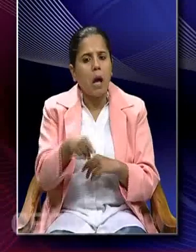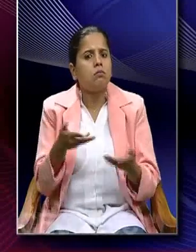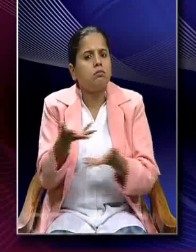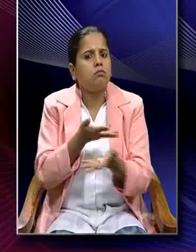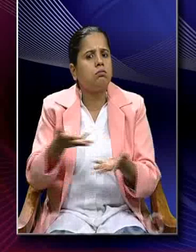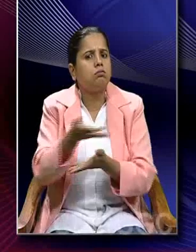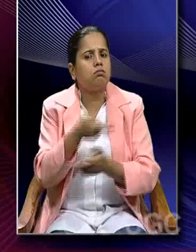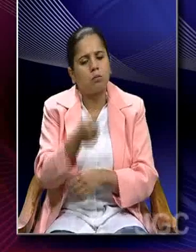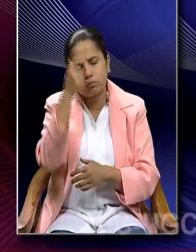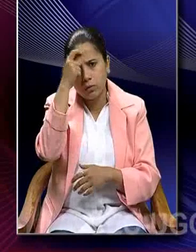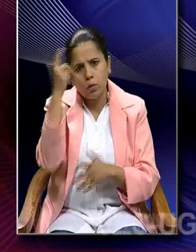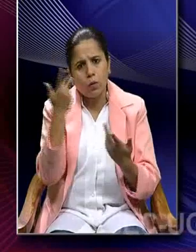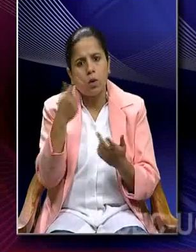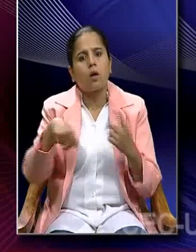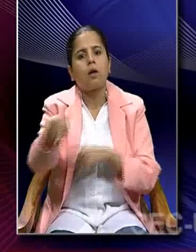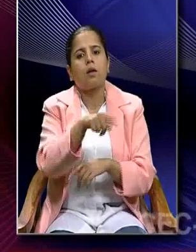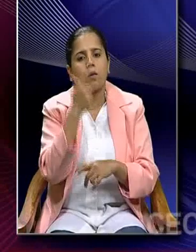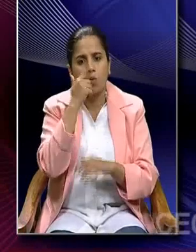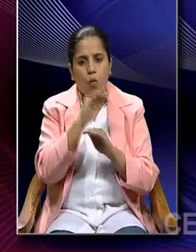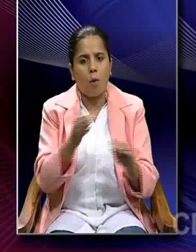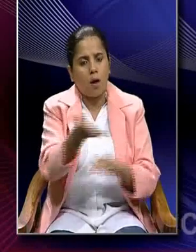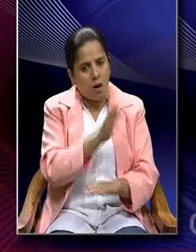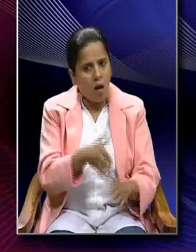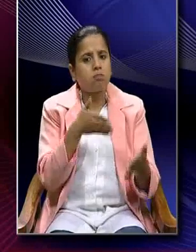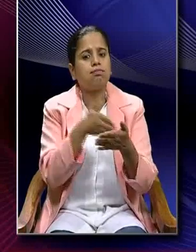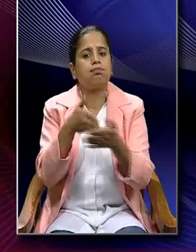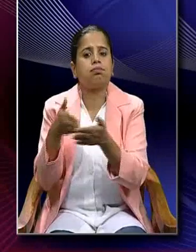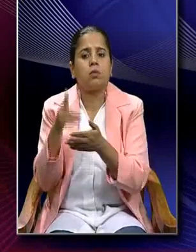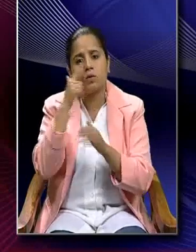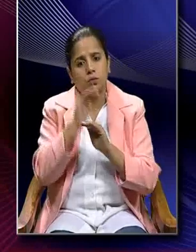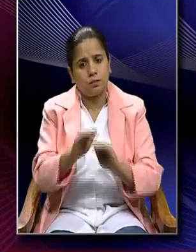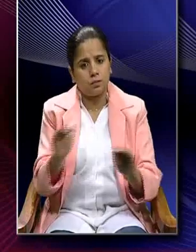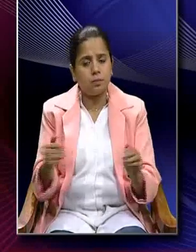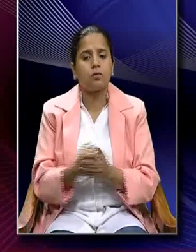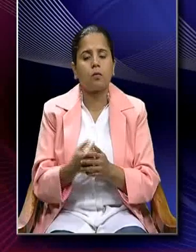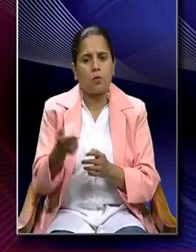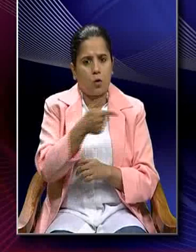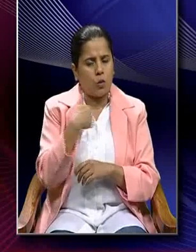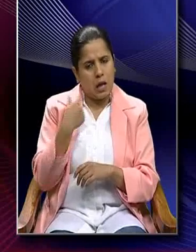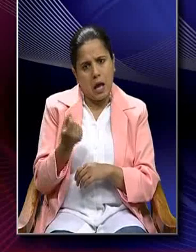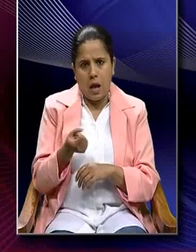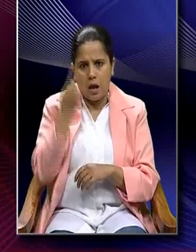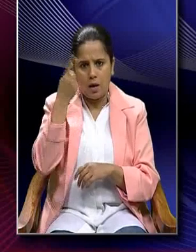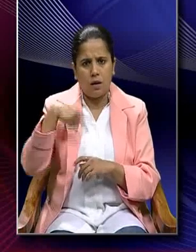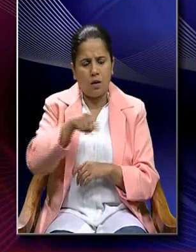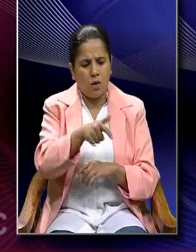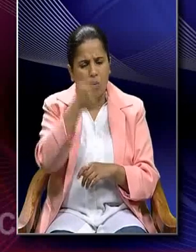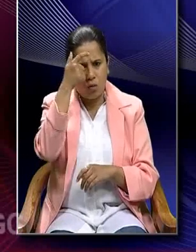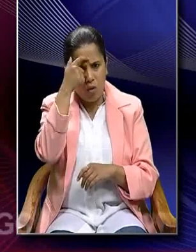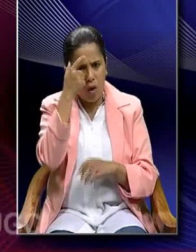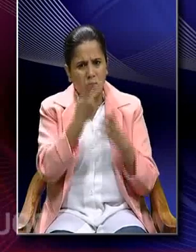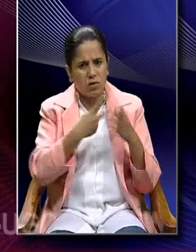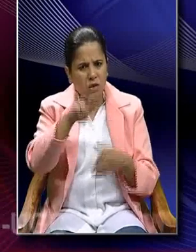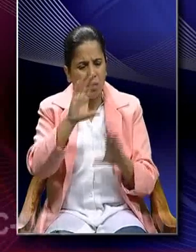the issues which face the girl child. To understand the vulnerabilities or